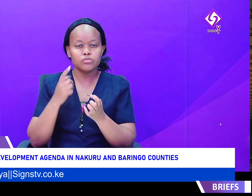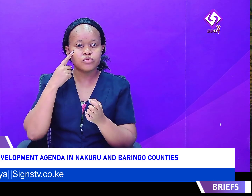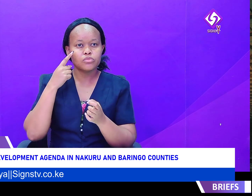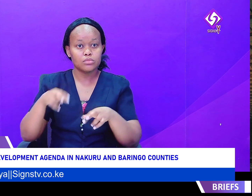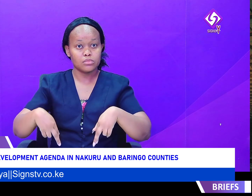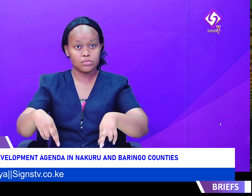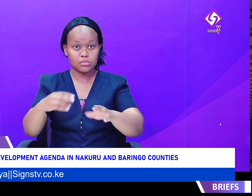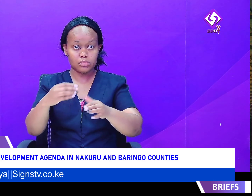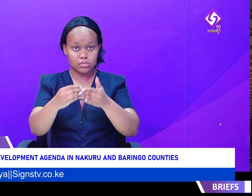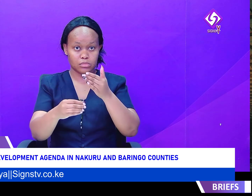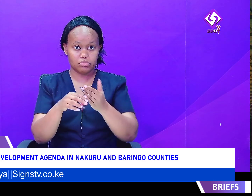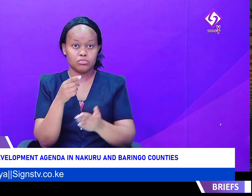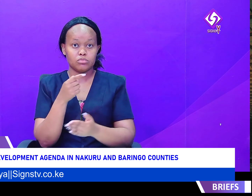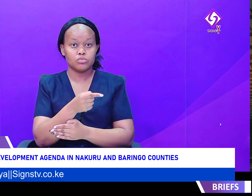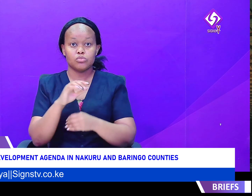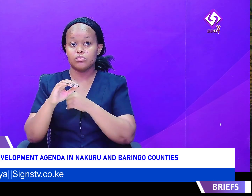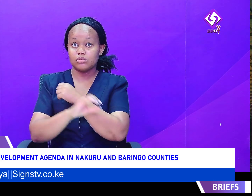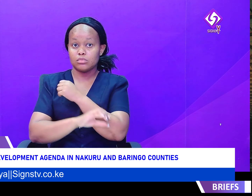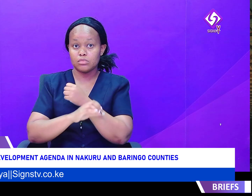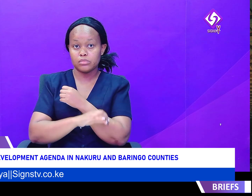establishment of a national infrastructure fund